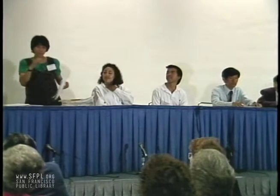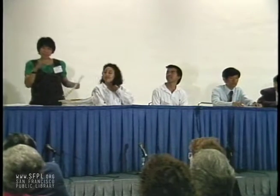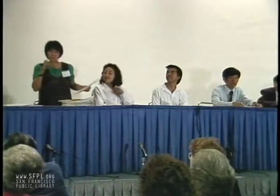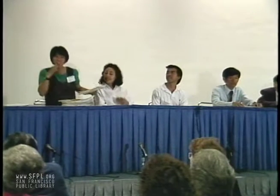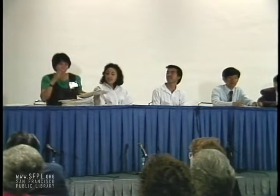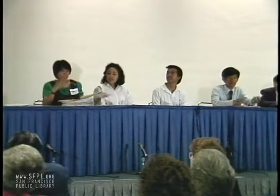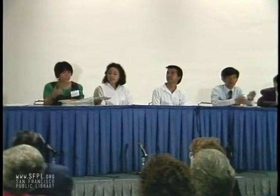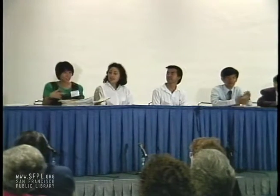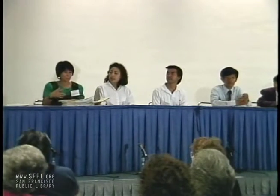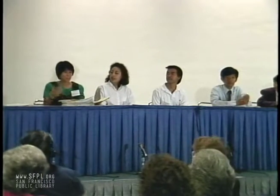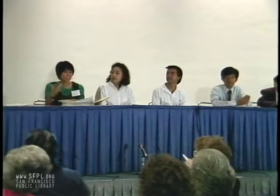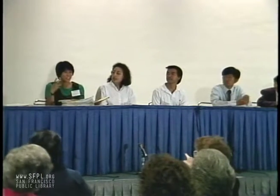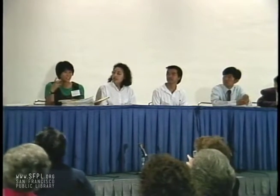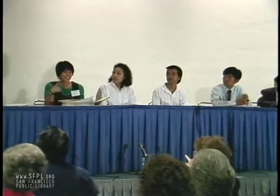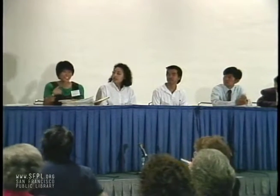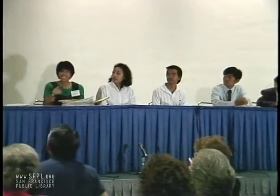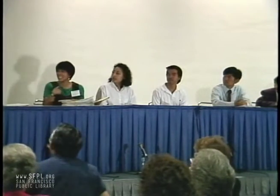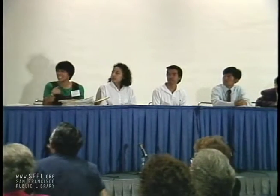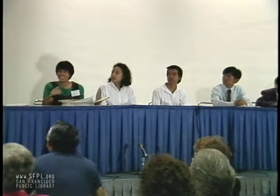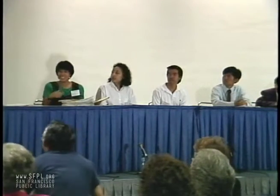If I talk from here, can people hear me?